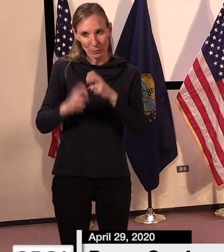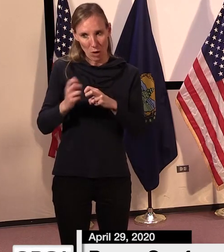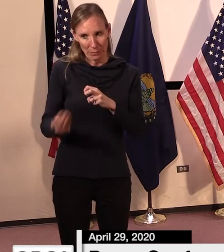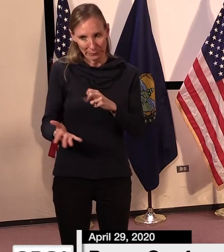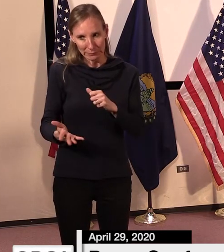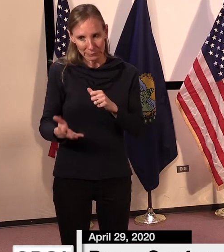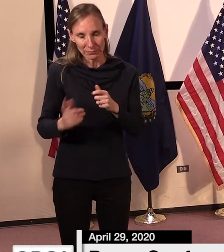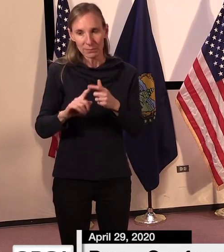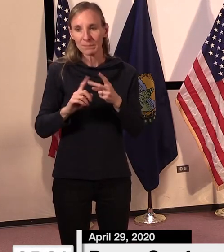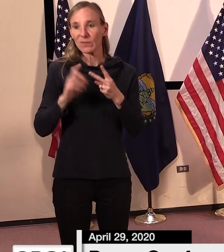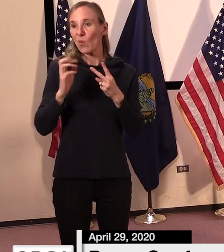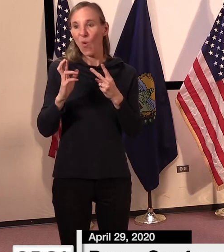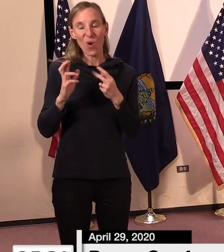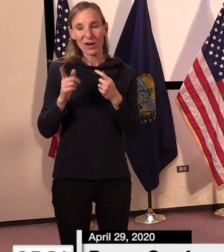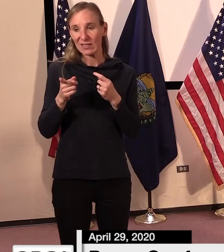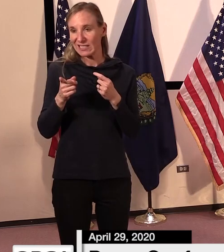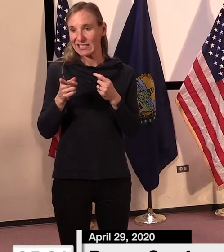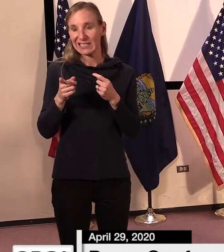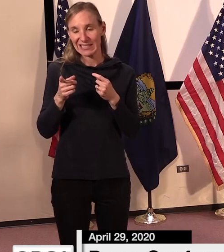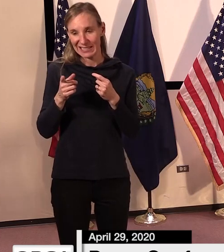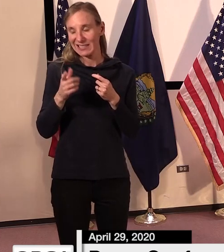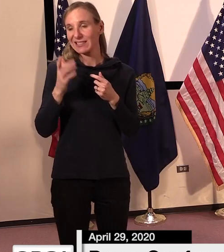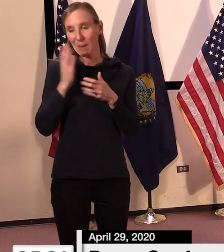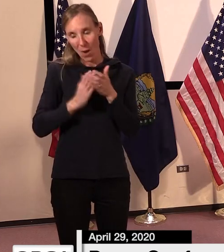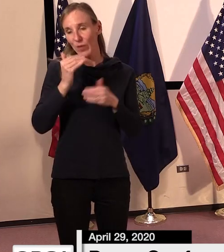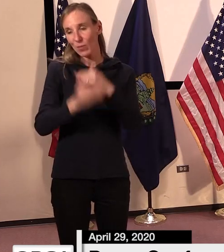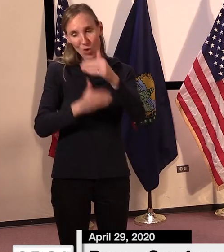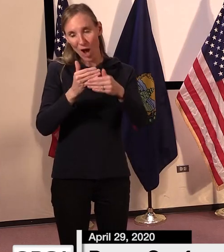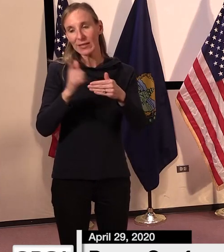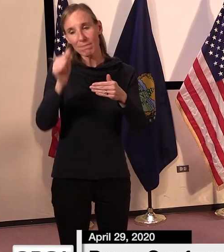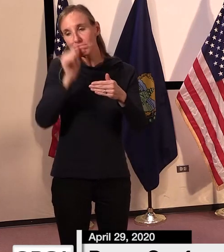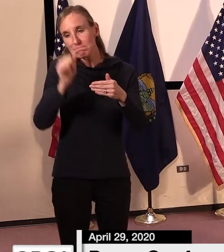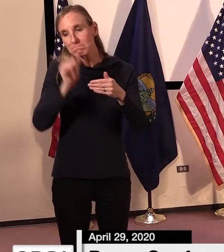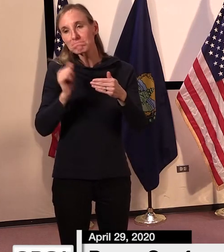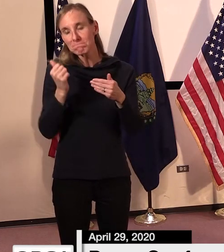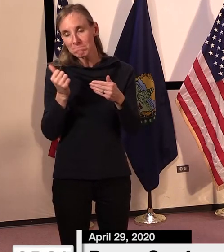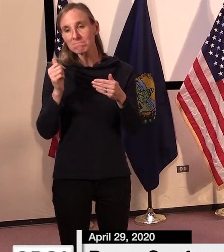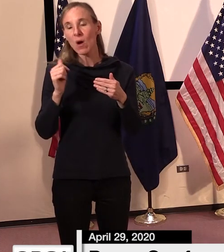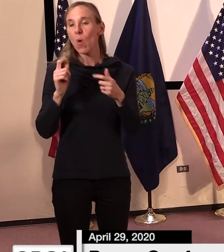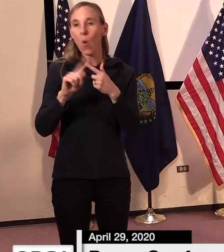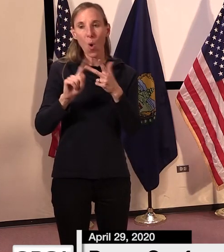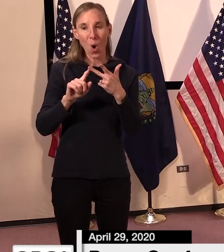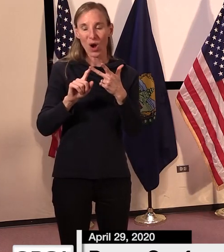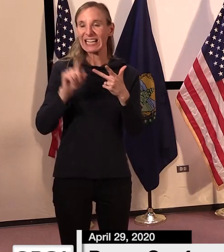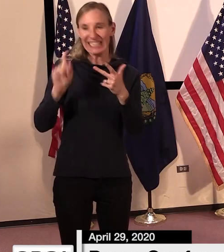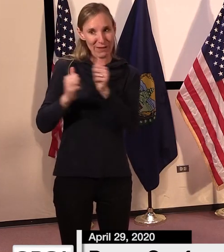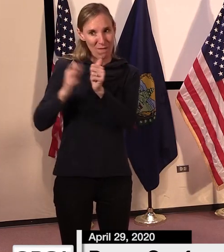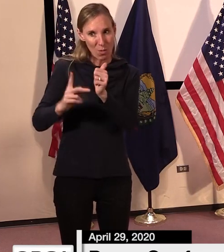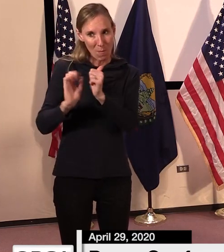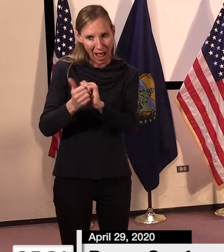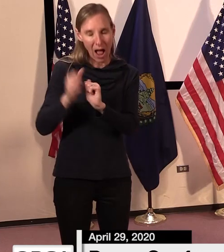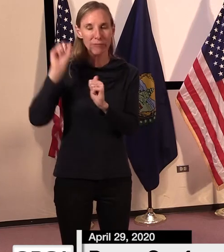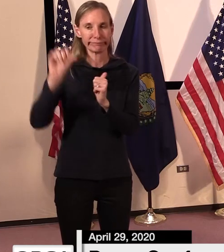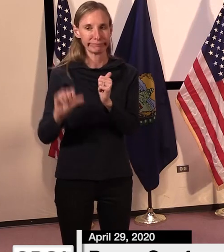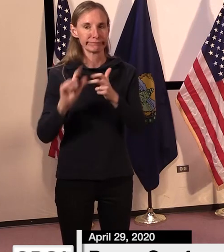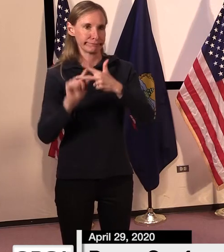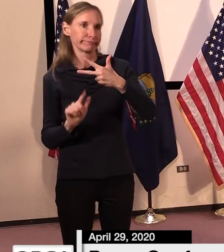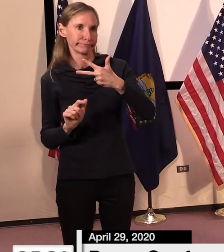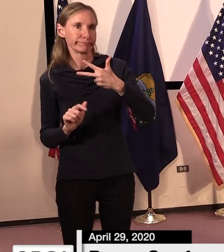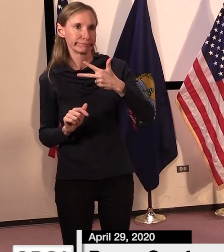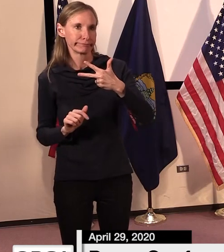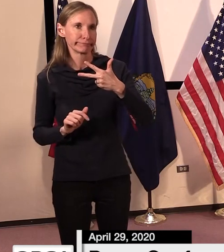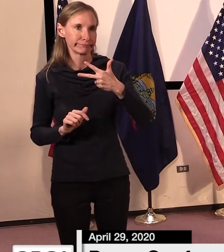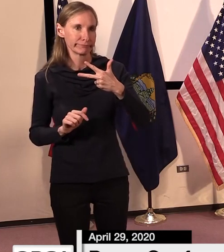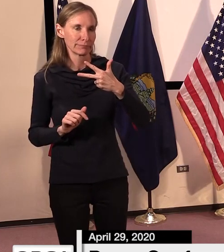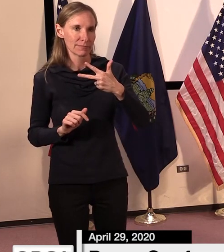that we're working to correct, or that it is just part of the process and here's what they need to do as a follow-up. So I do know that we